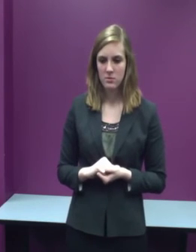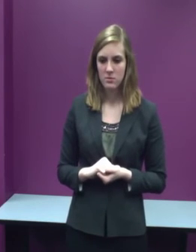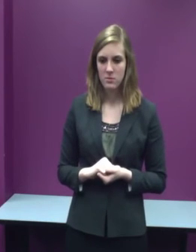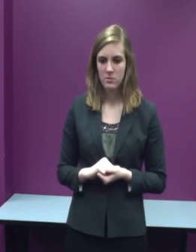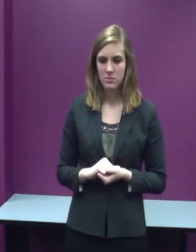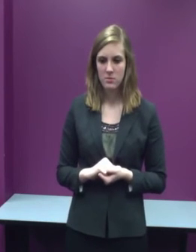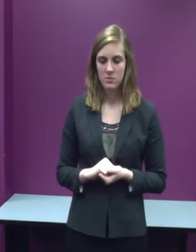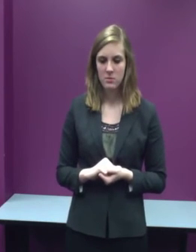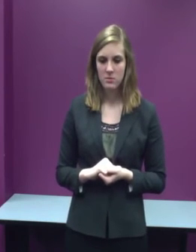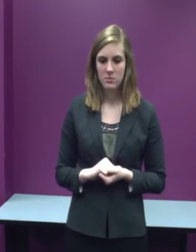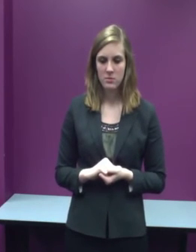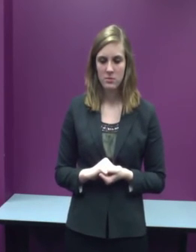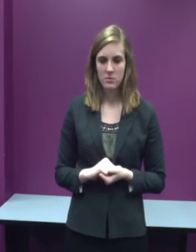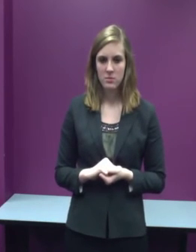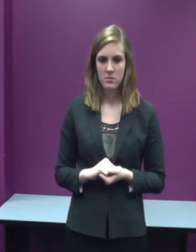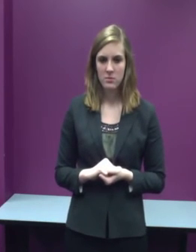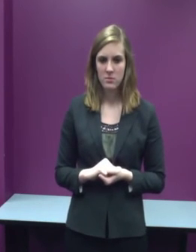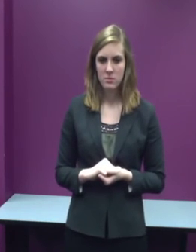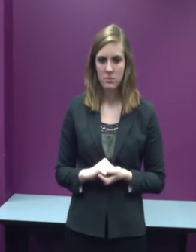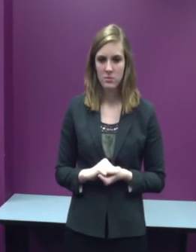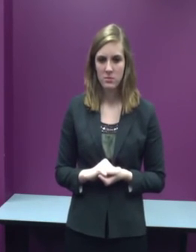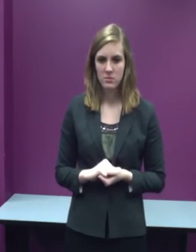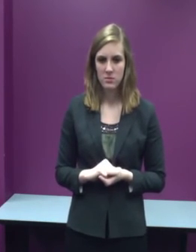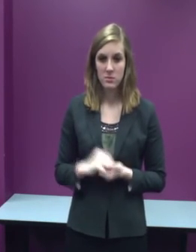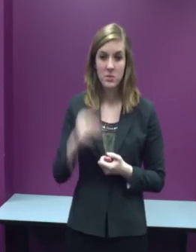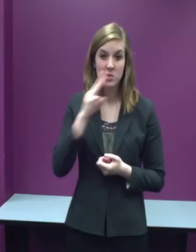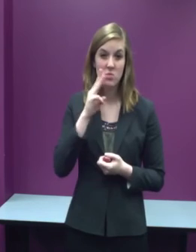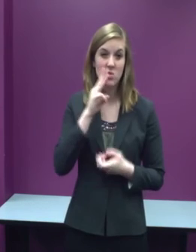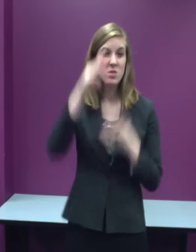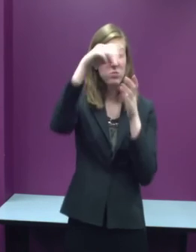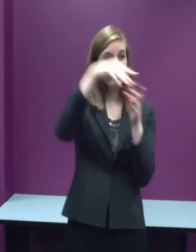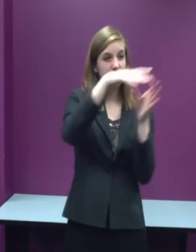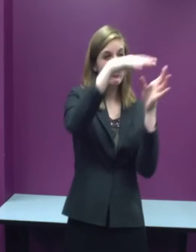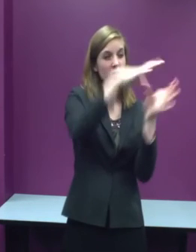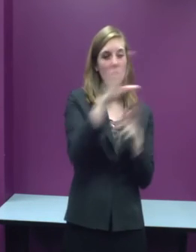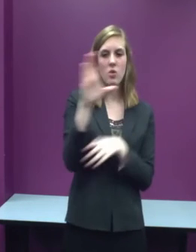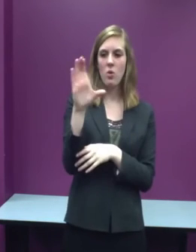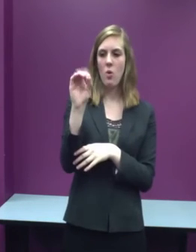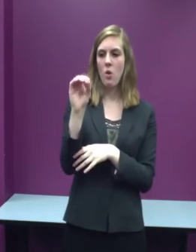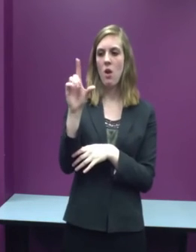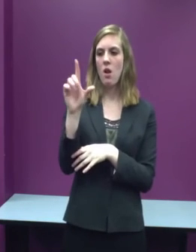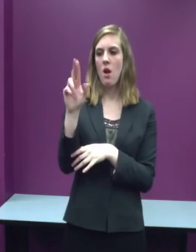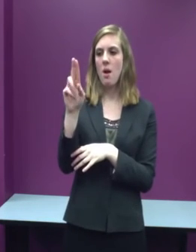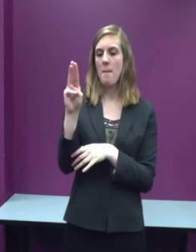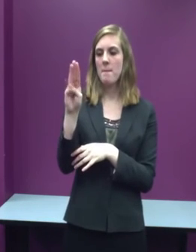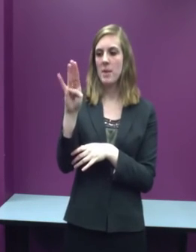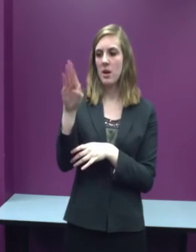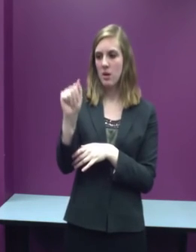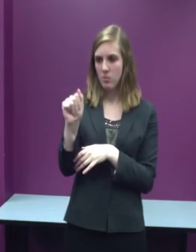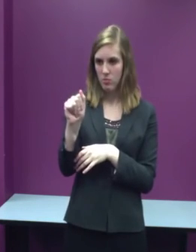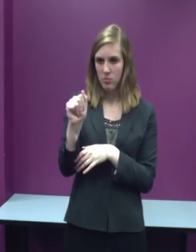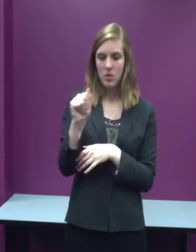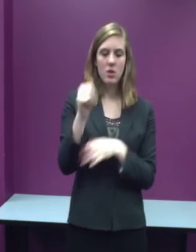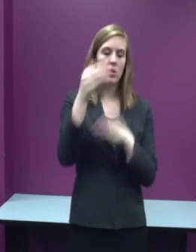They were heading down the Columbia, the great river of the Northwest. It was the last highway leading to the